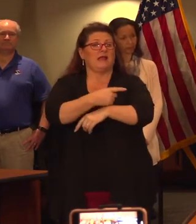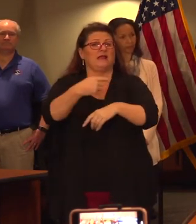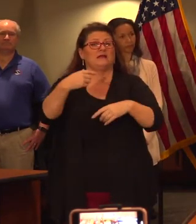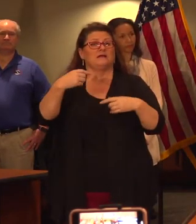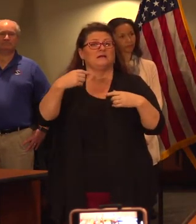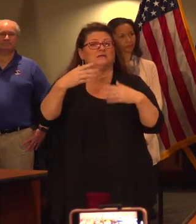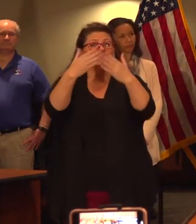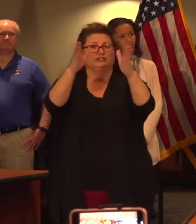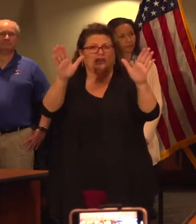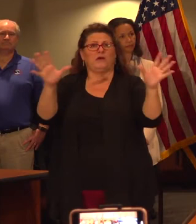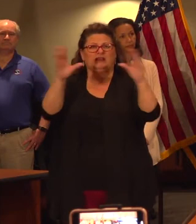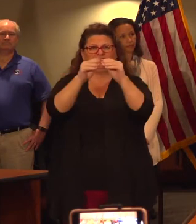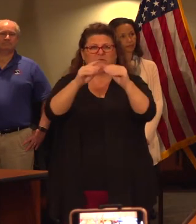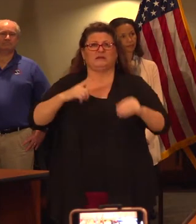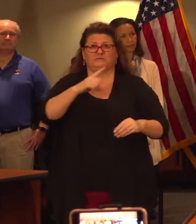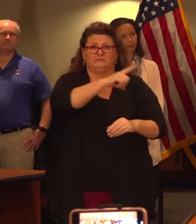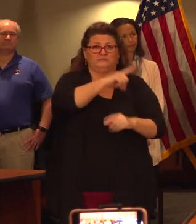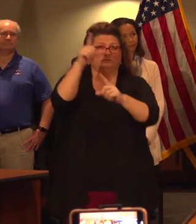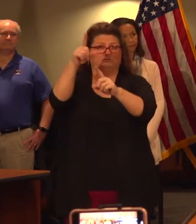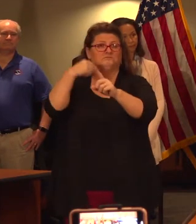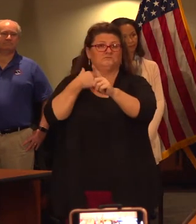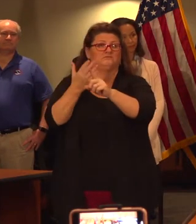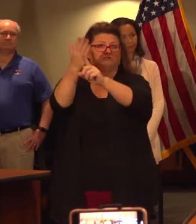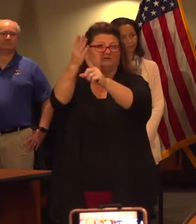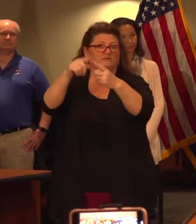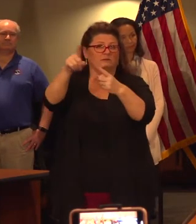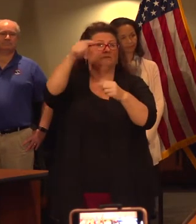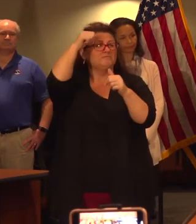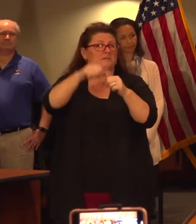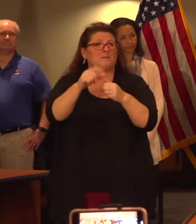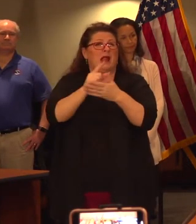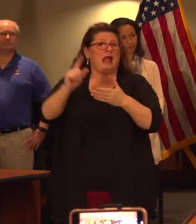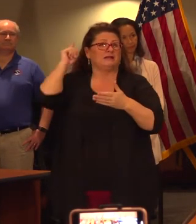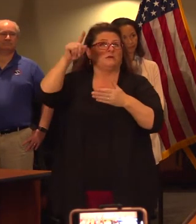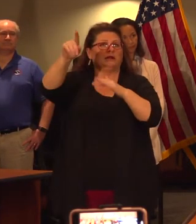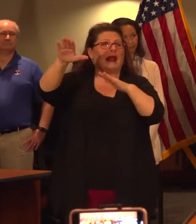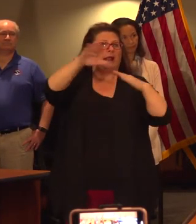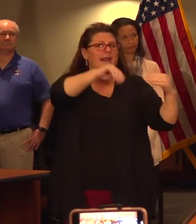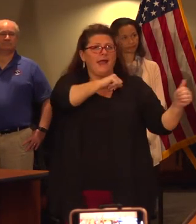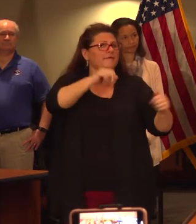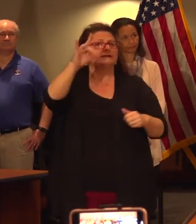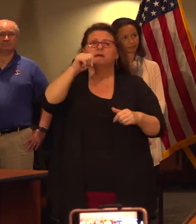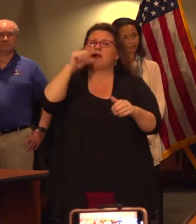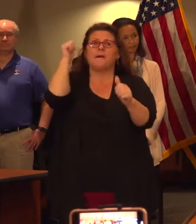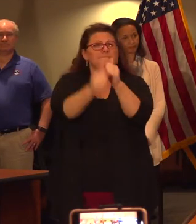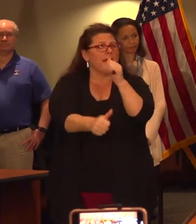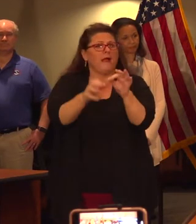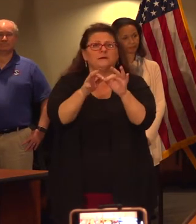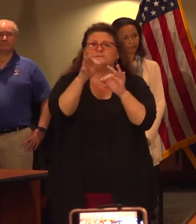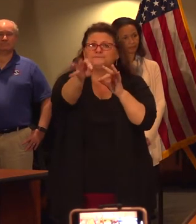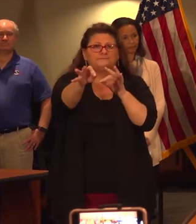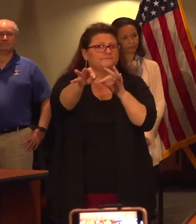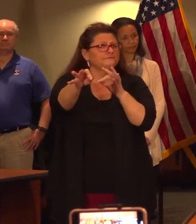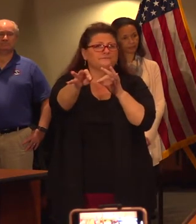solution to the General Assembly. As you know, they left last week without passing a continuing resolution to